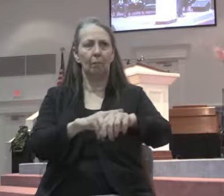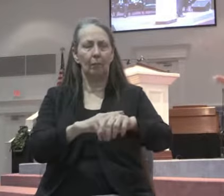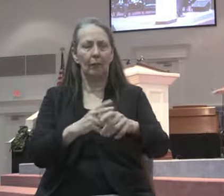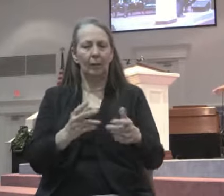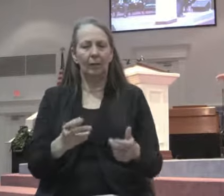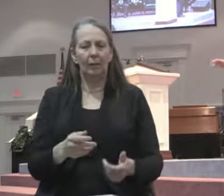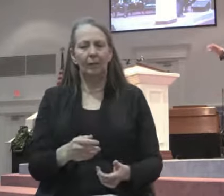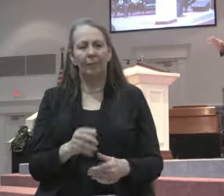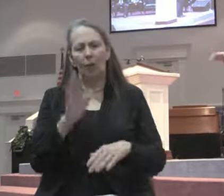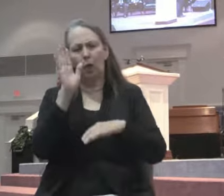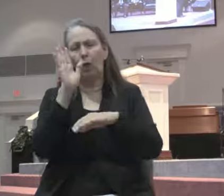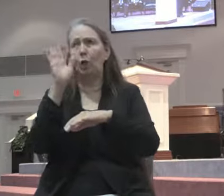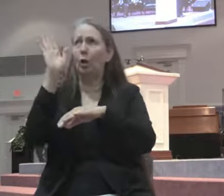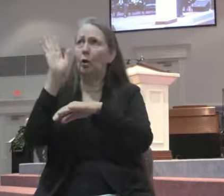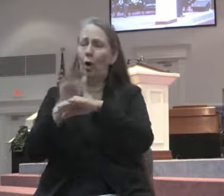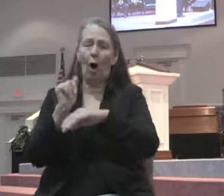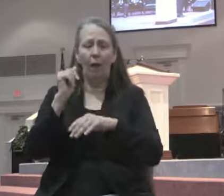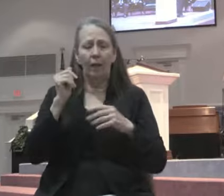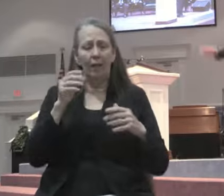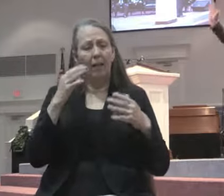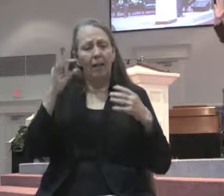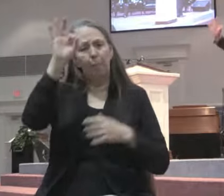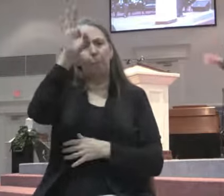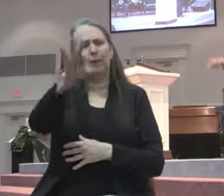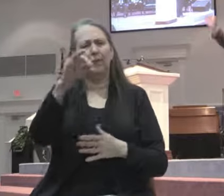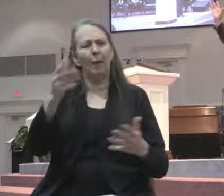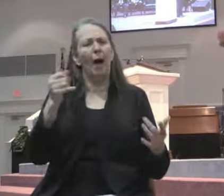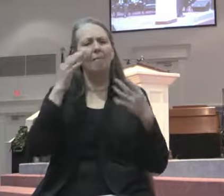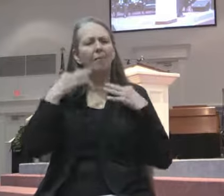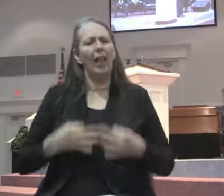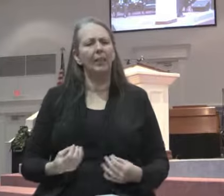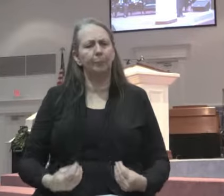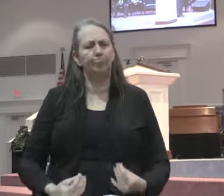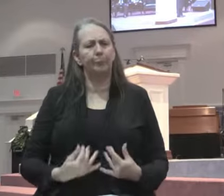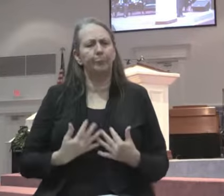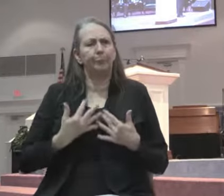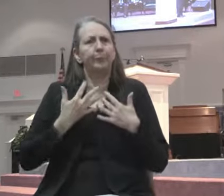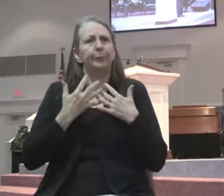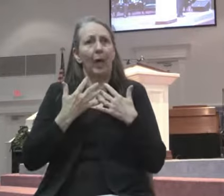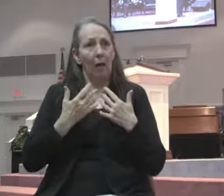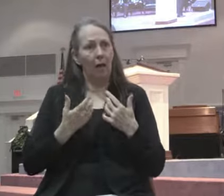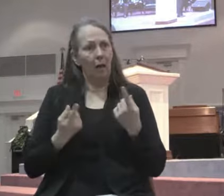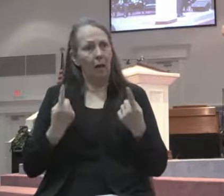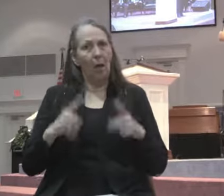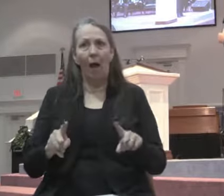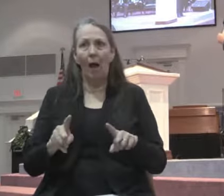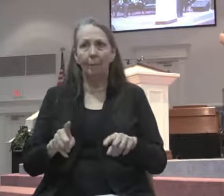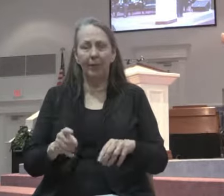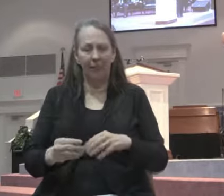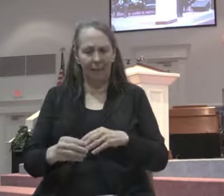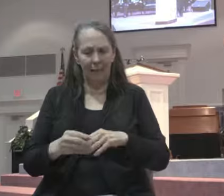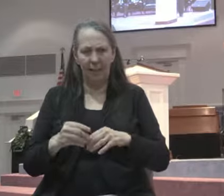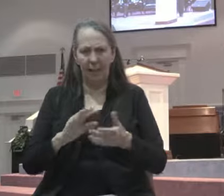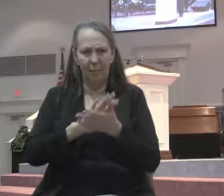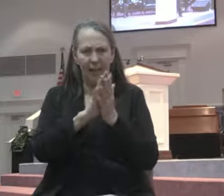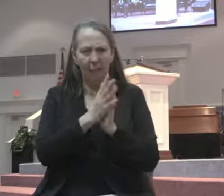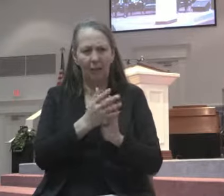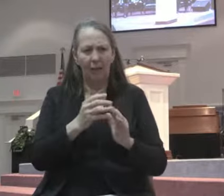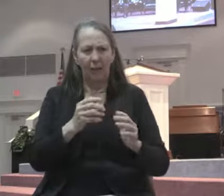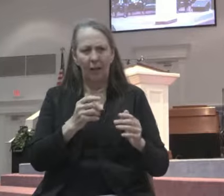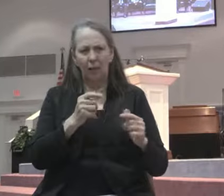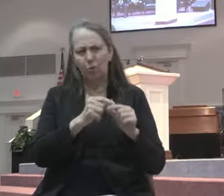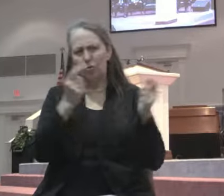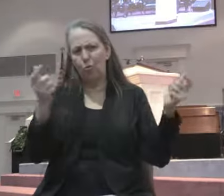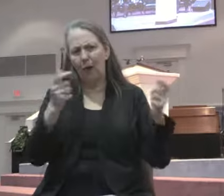told flesh to gather on those bones, and flesh gathered on them, and they were a great army, but they